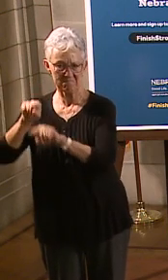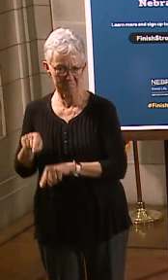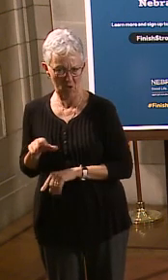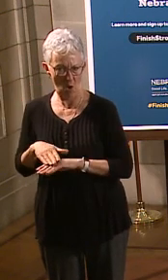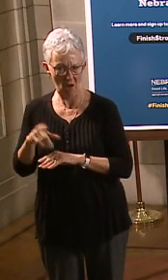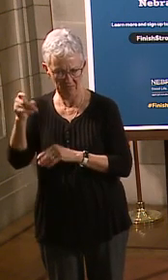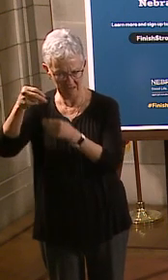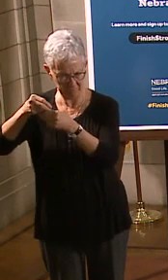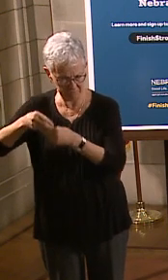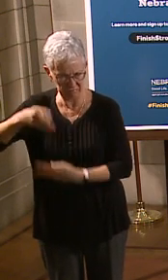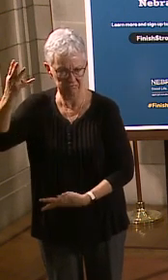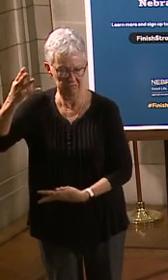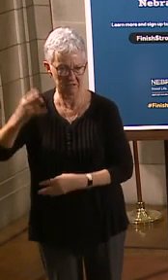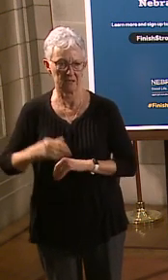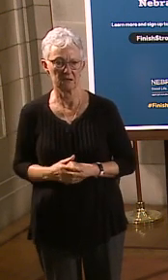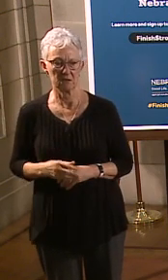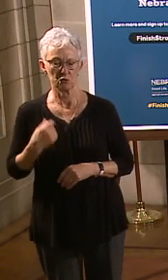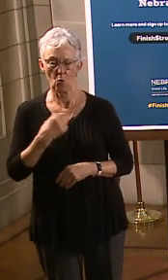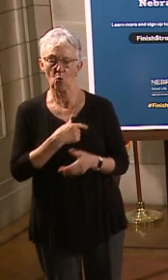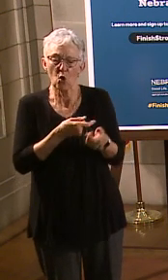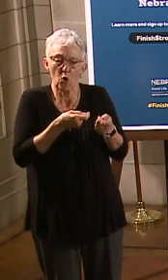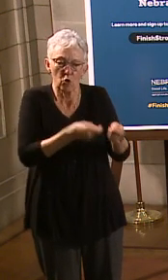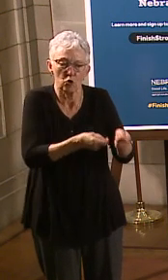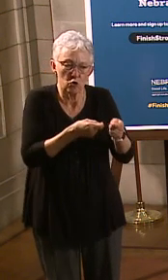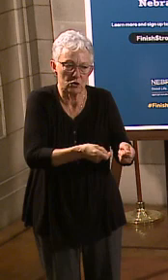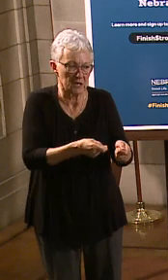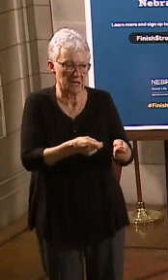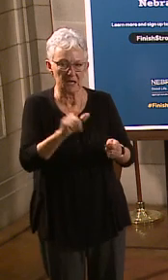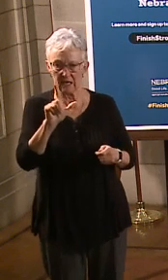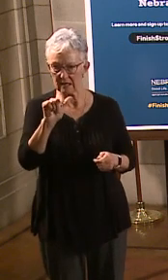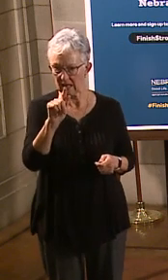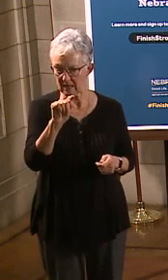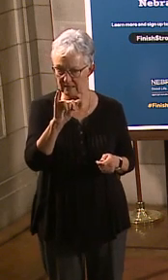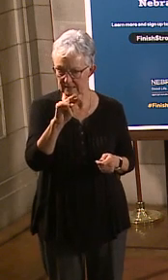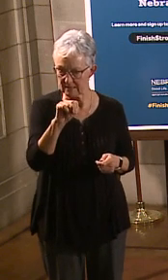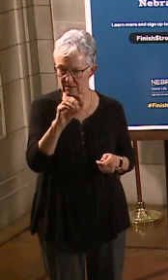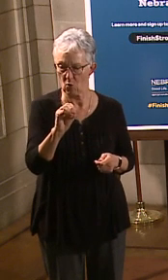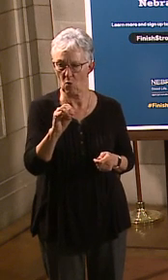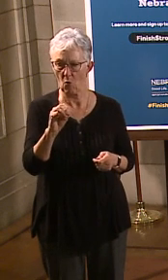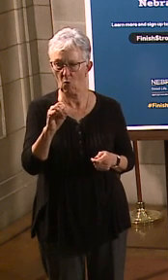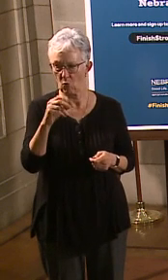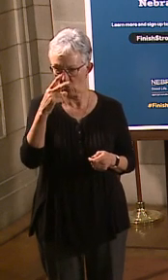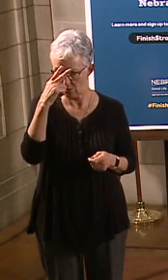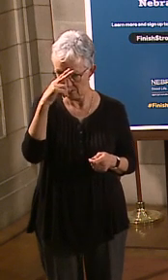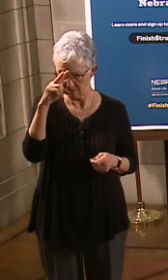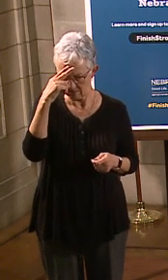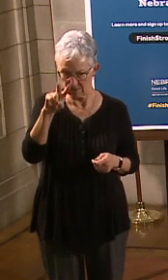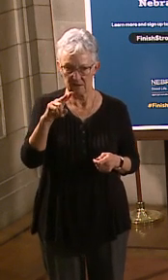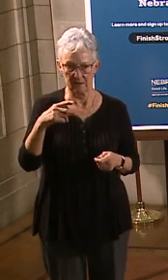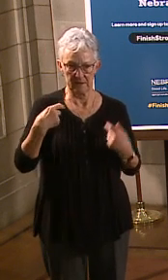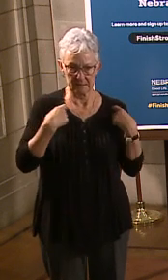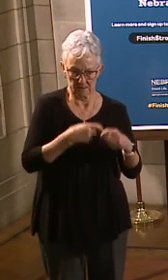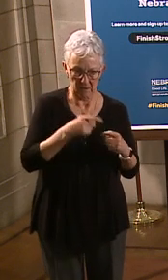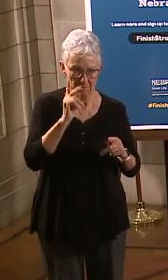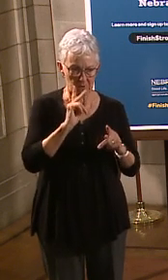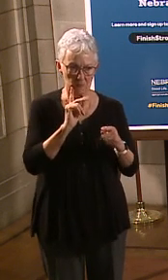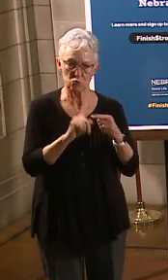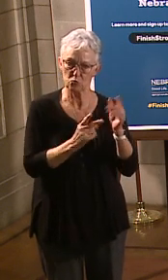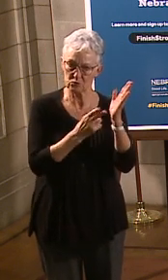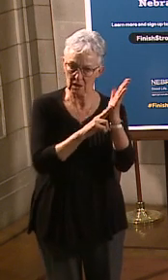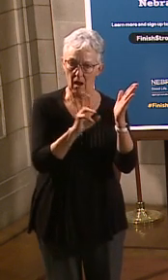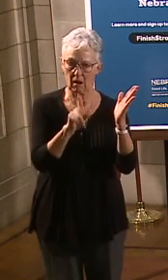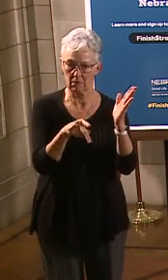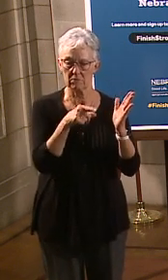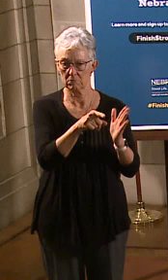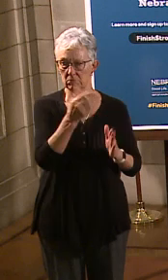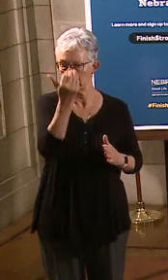Latinos and Hispanics in Nebraska to register so that they can be notified when the vaccine is available to them. As the governor said, right now